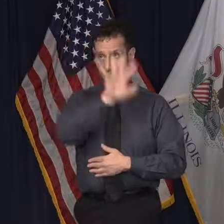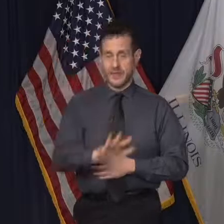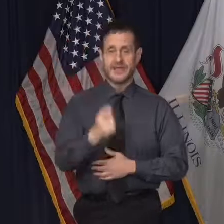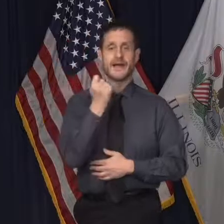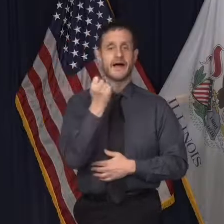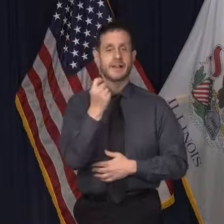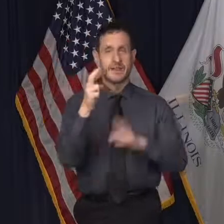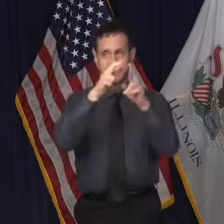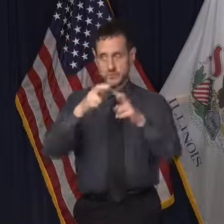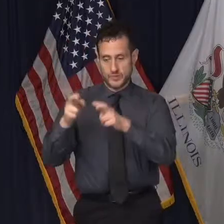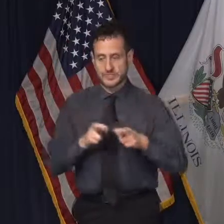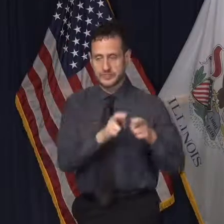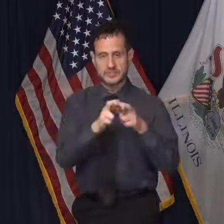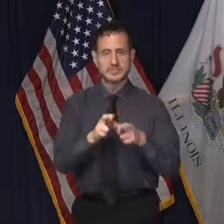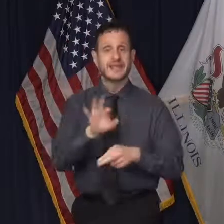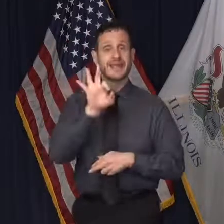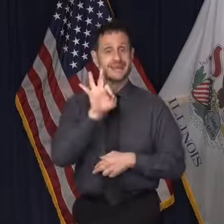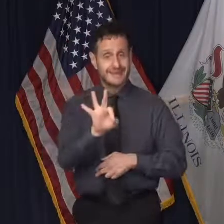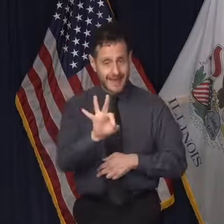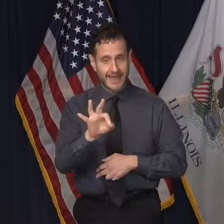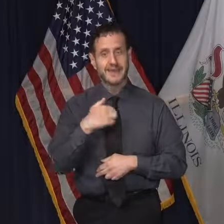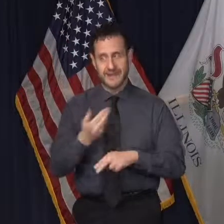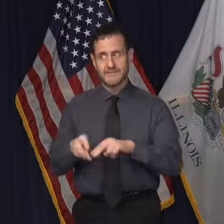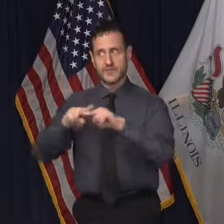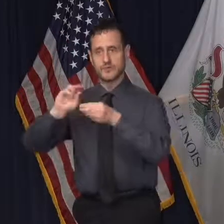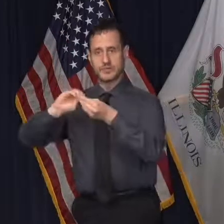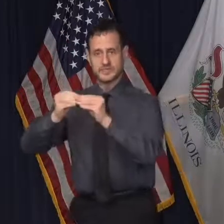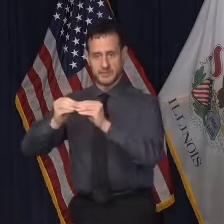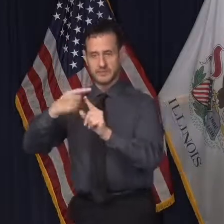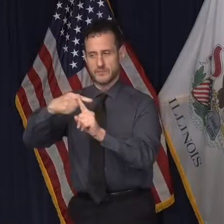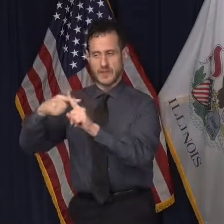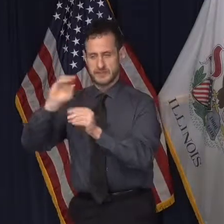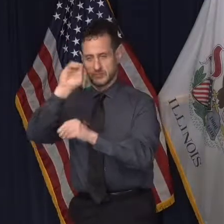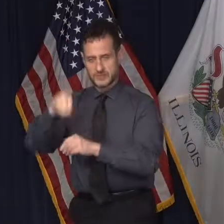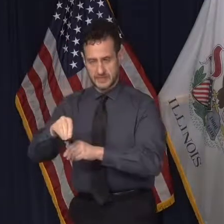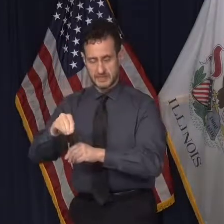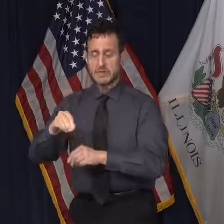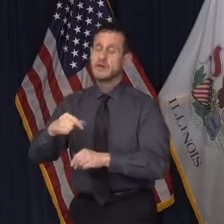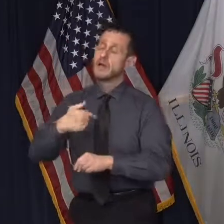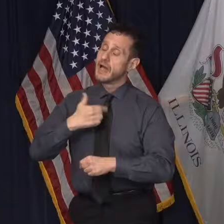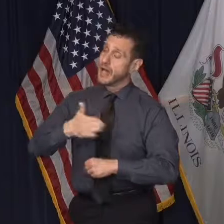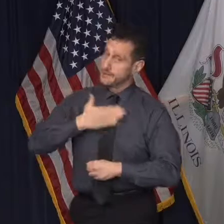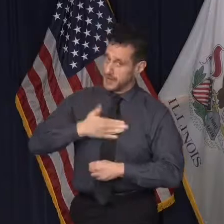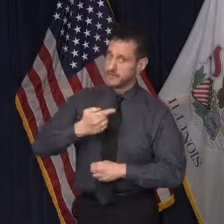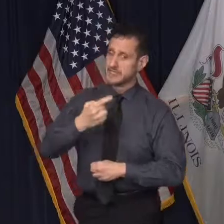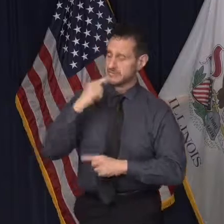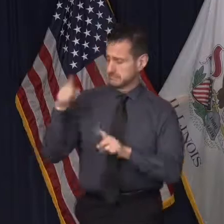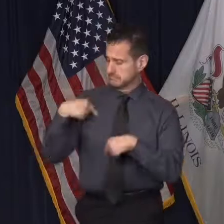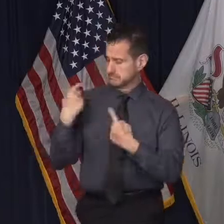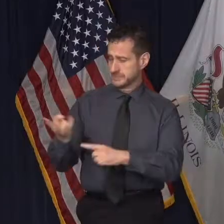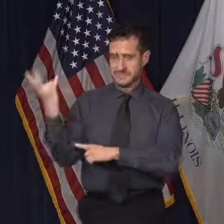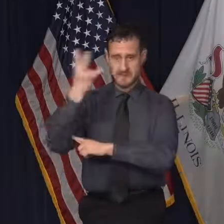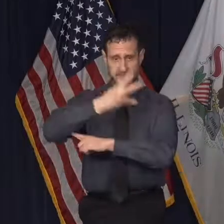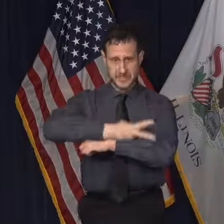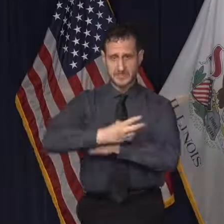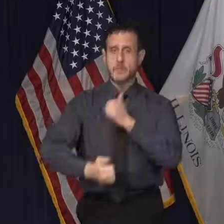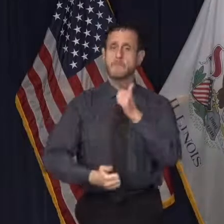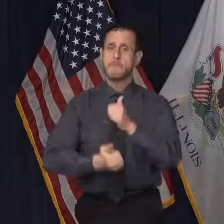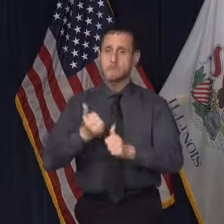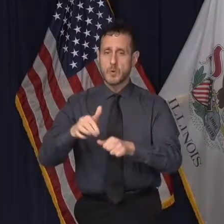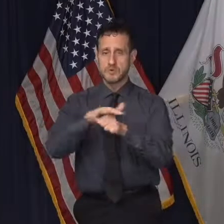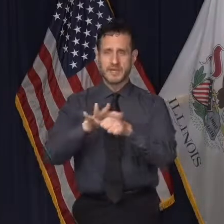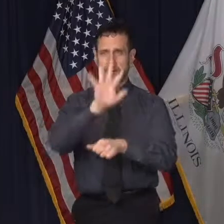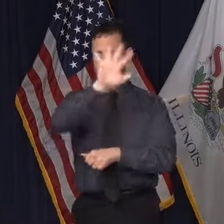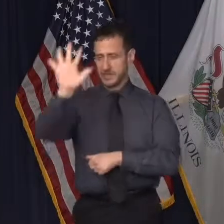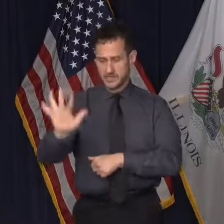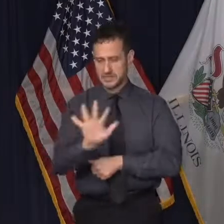had seen increases in positivity rates. Well, I'm pleased to say that over the last 7 days, most of our regions have